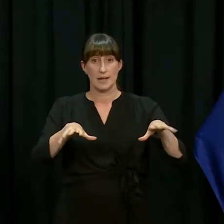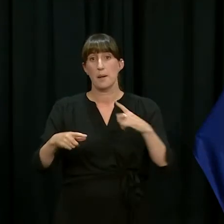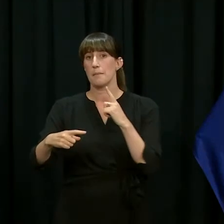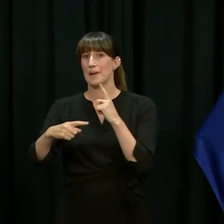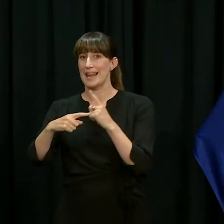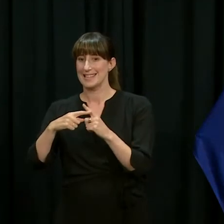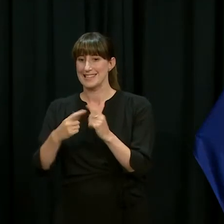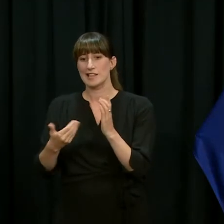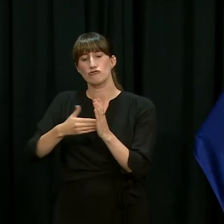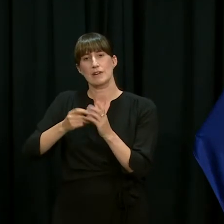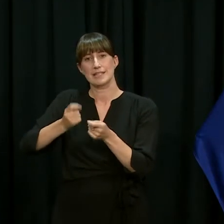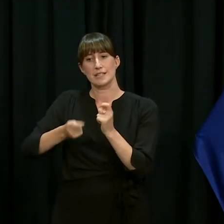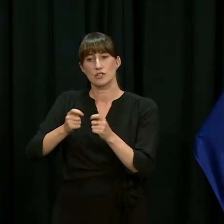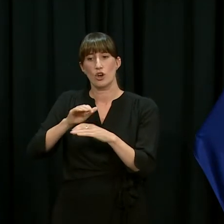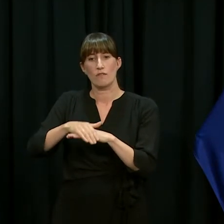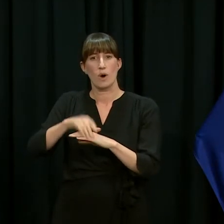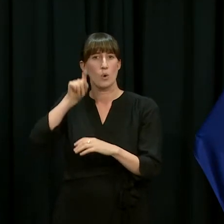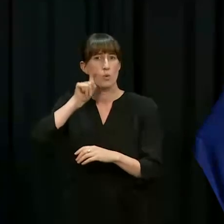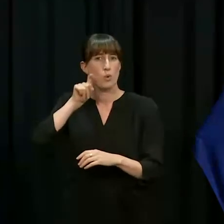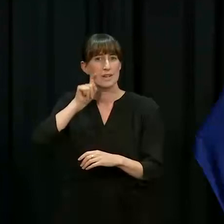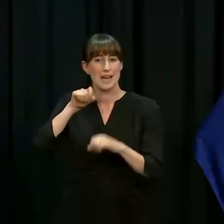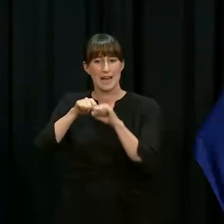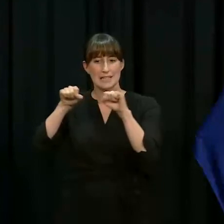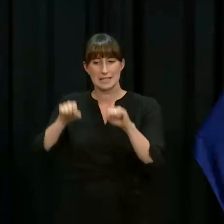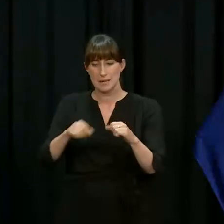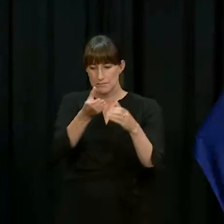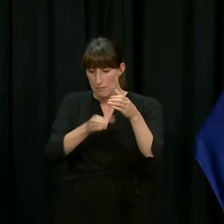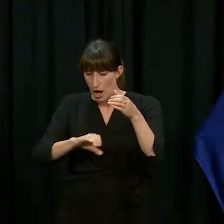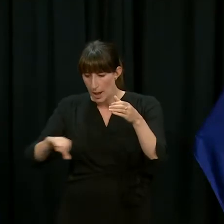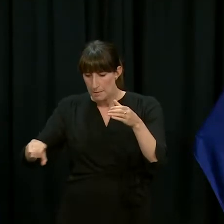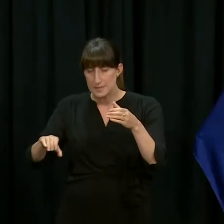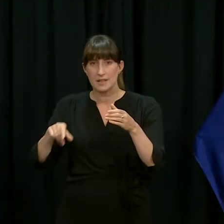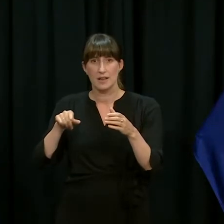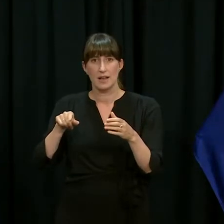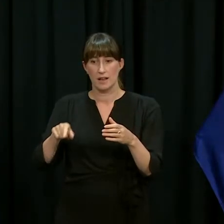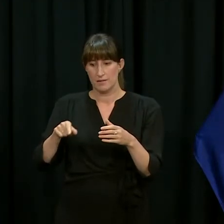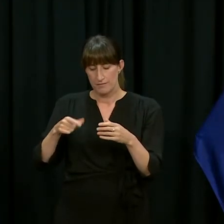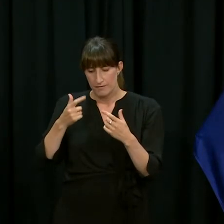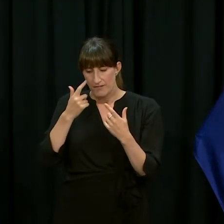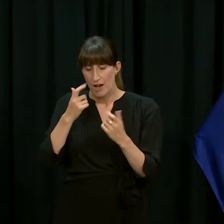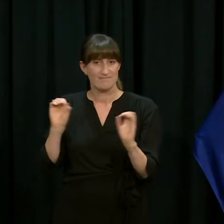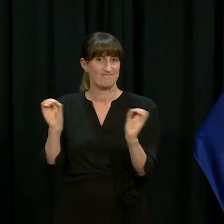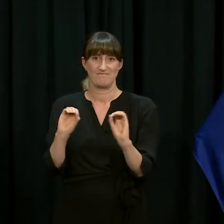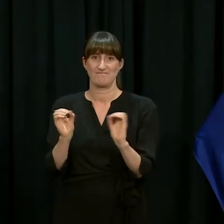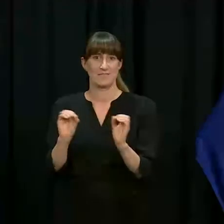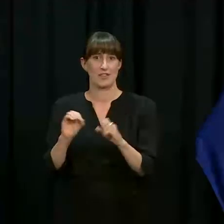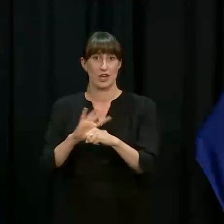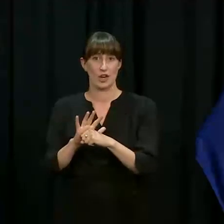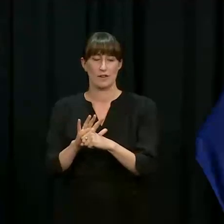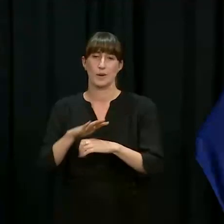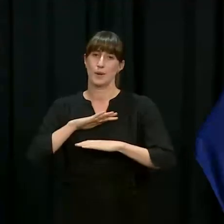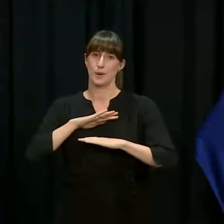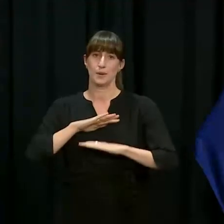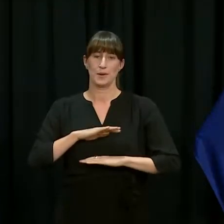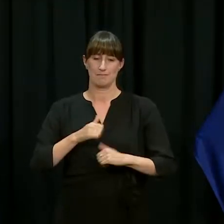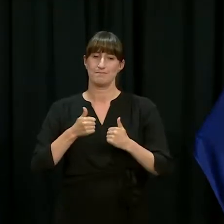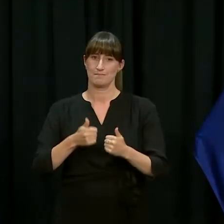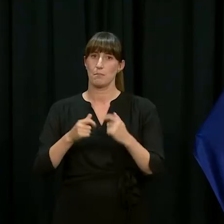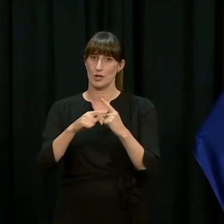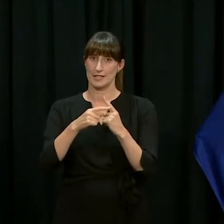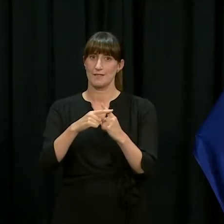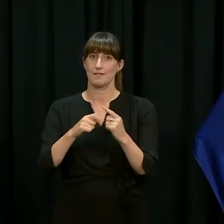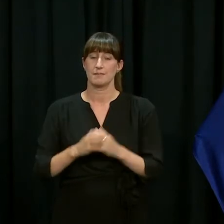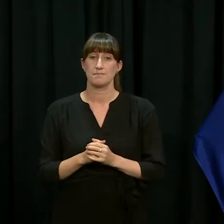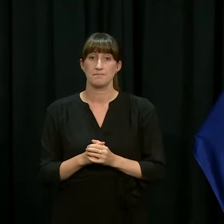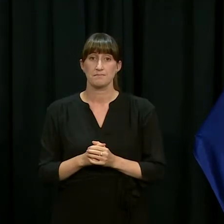by ESR in Auckland, which has shown negative results. This is reassuring. Finally, just a message to Aucklanders who need to